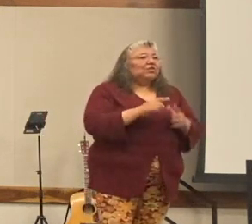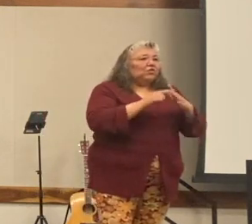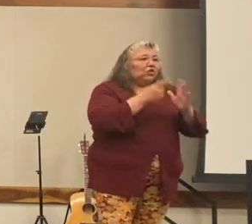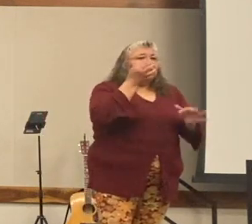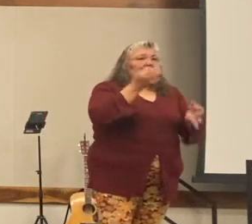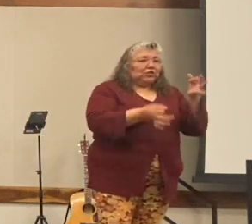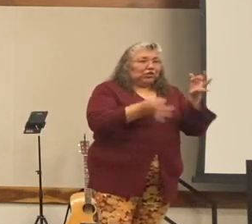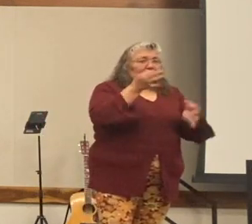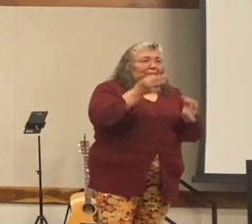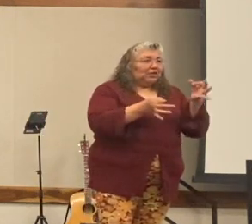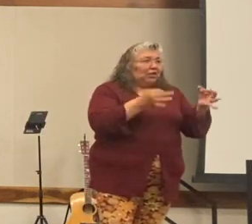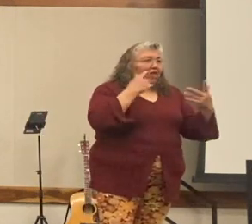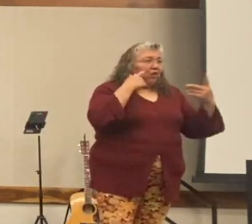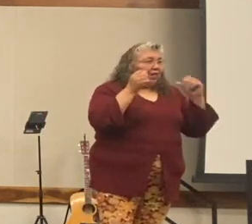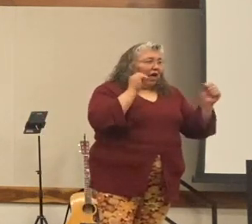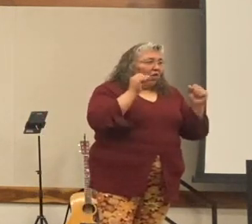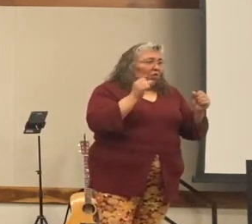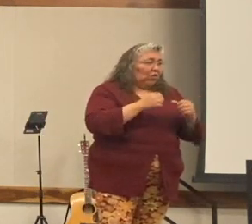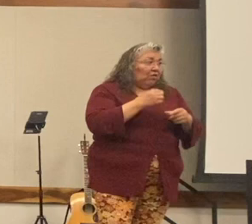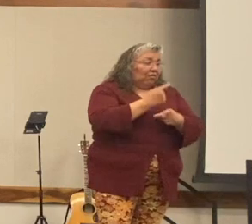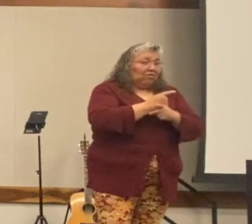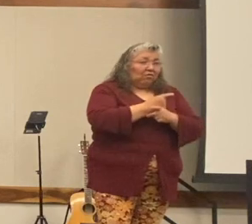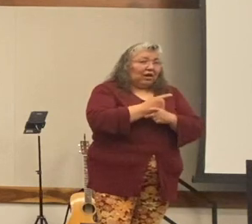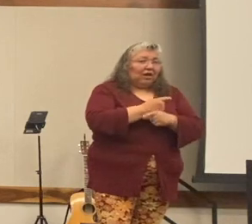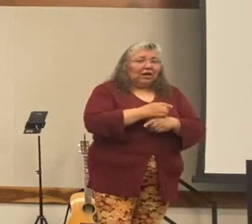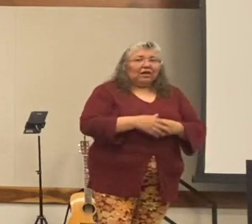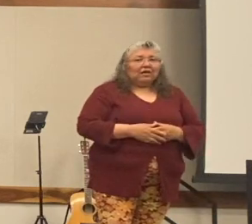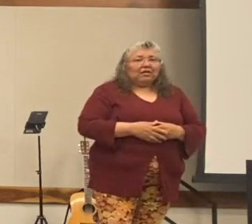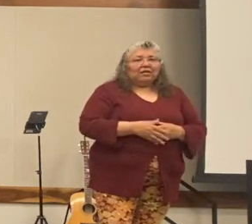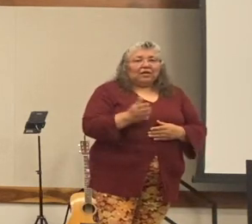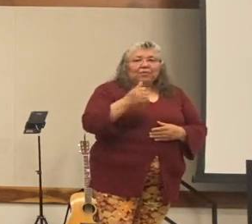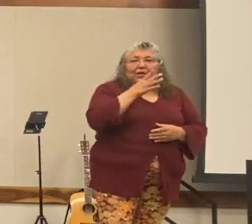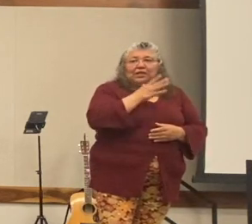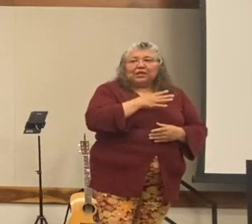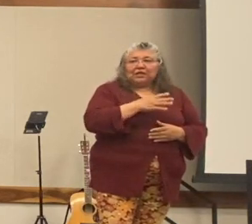judgmental out loud, don't we? Yes. Come